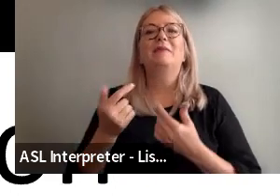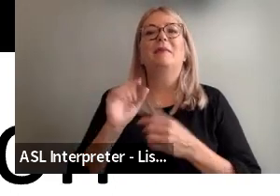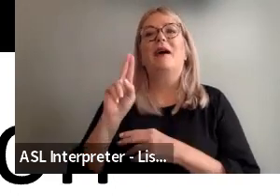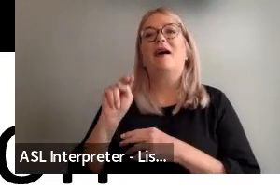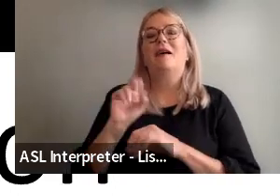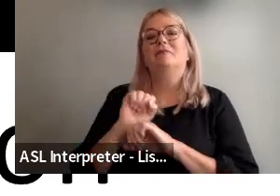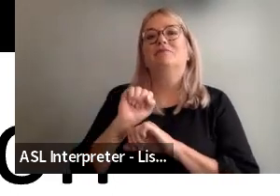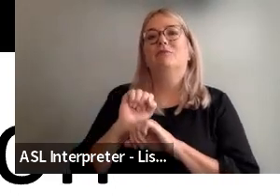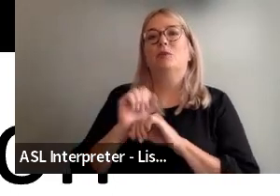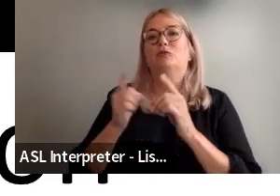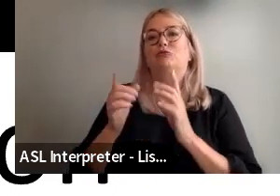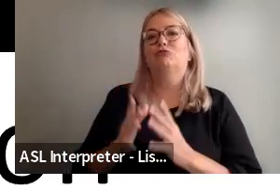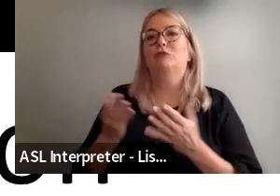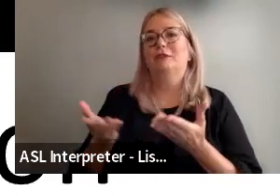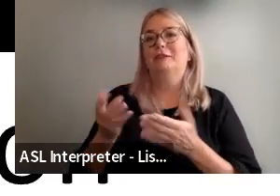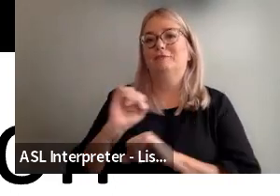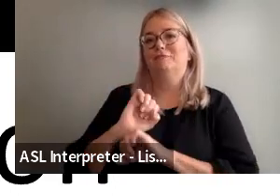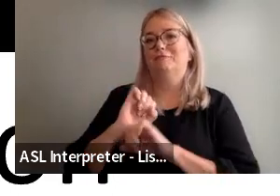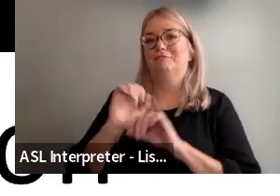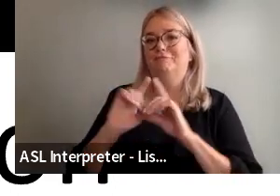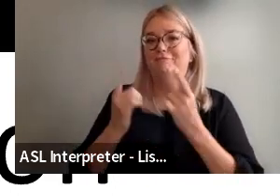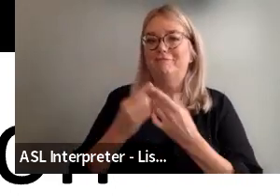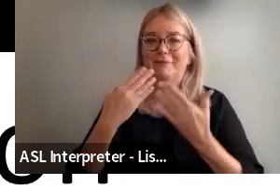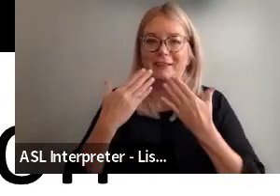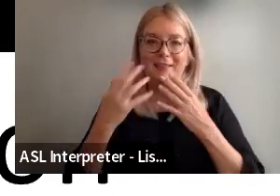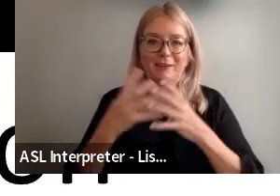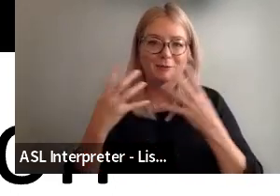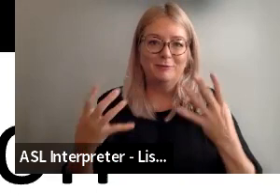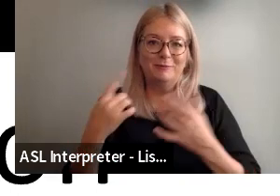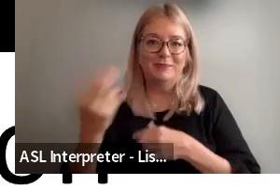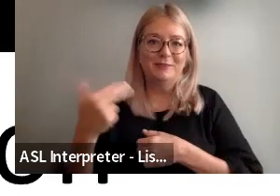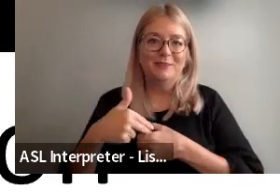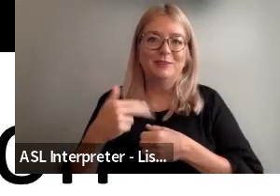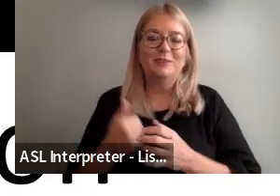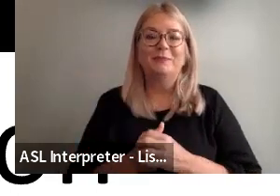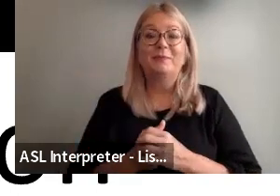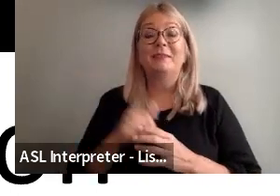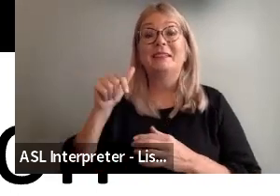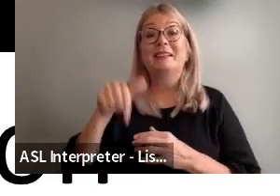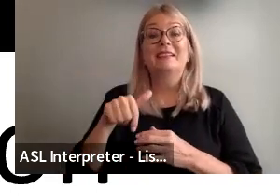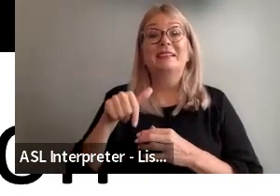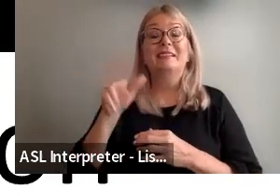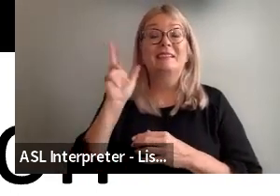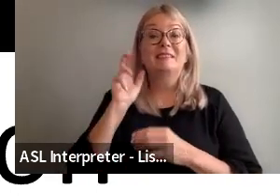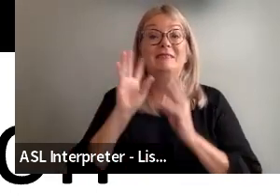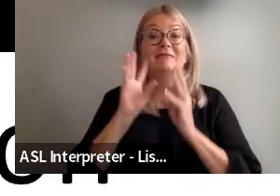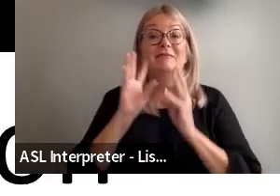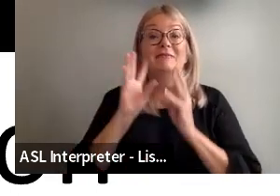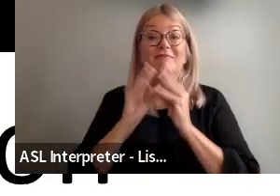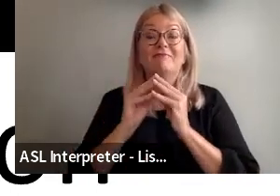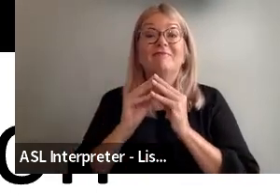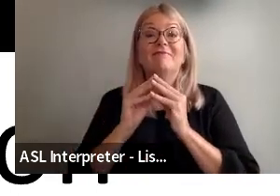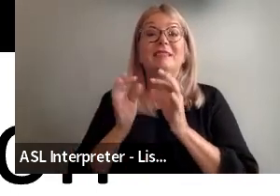Employment Department. Thank you so much for joining us today. This listening session is being simultaneously interpreted